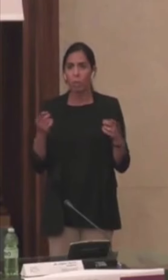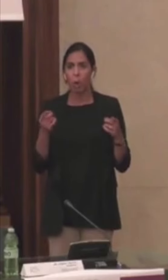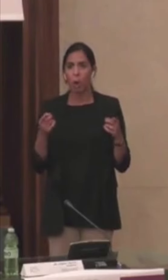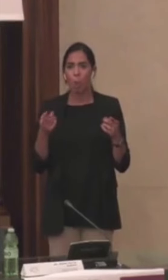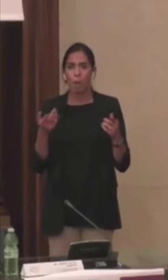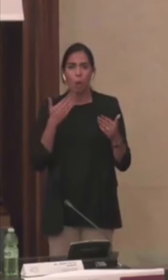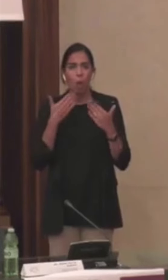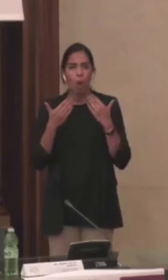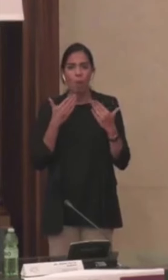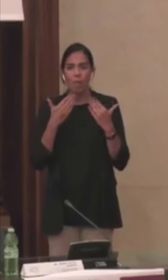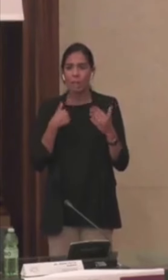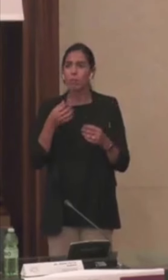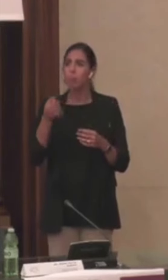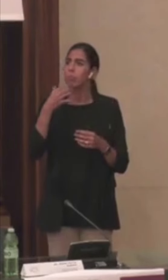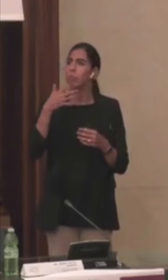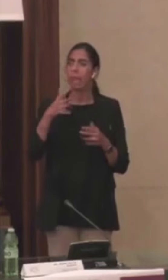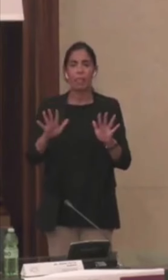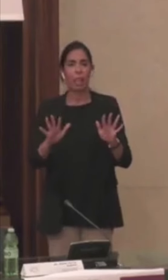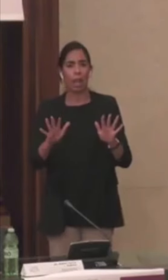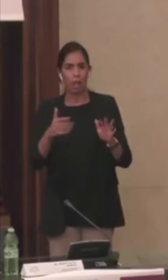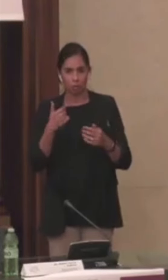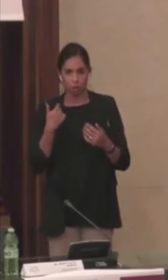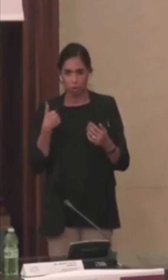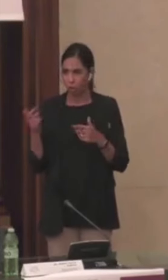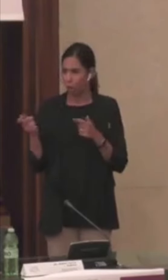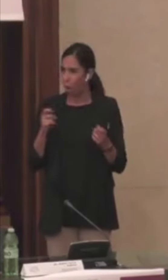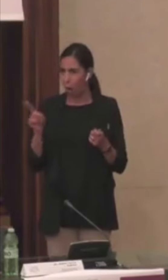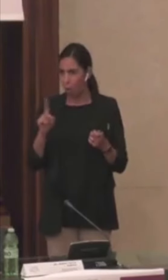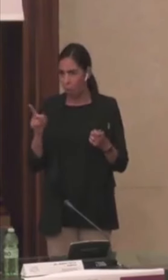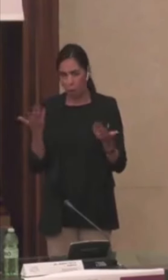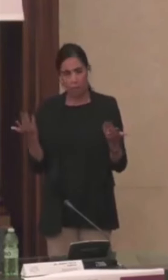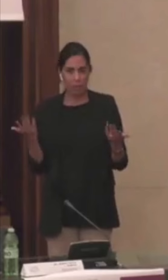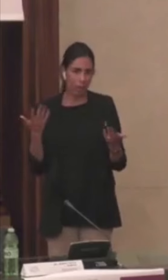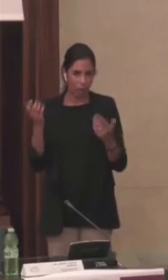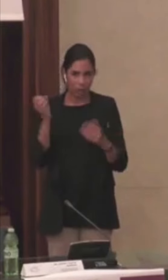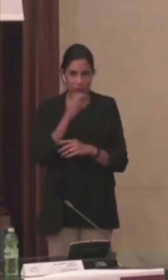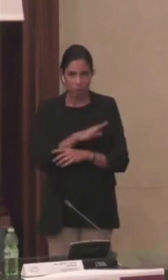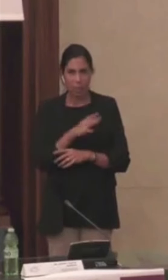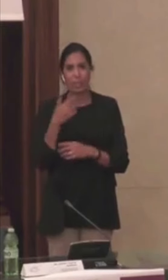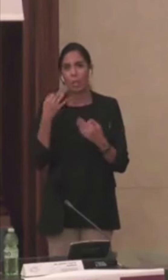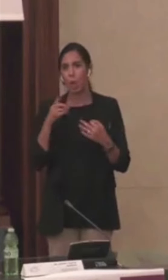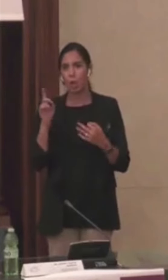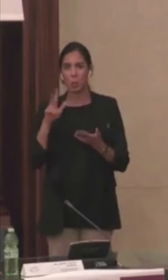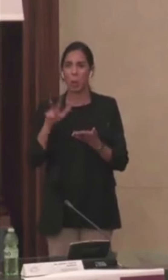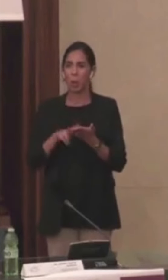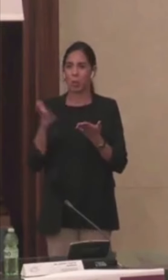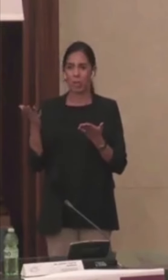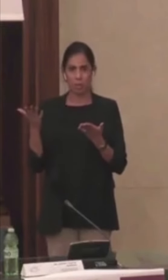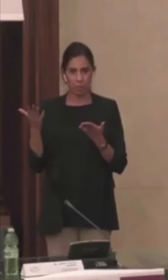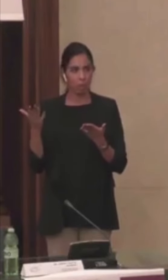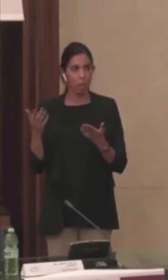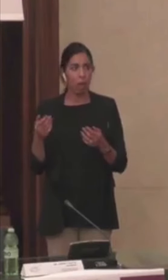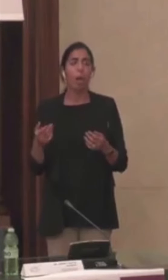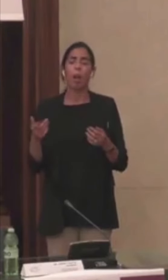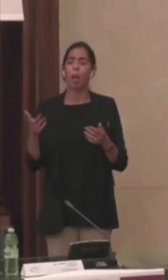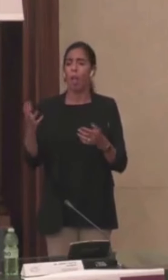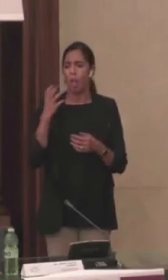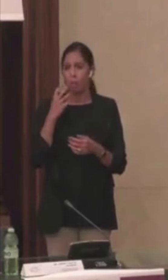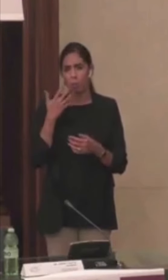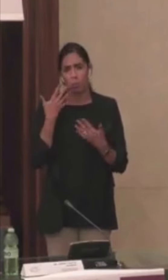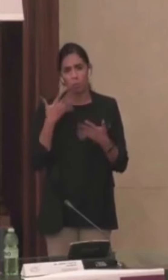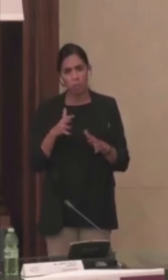I was accused of poisoning. The diagnosis of this child was